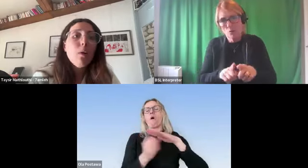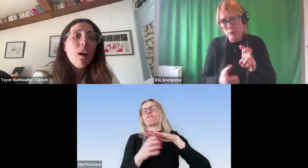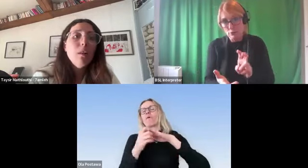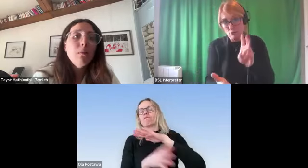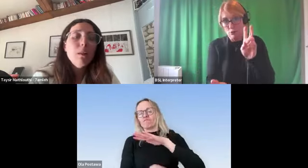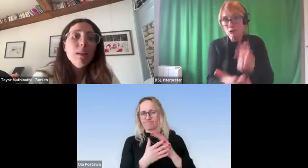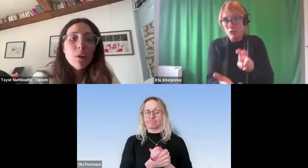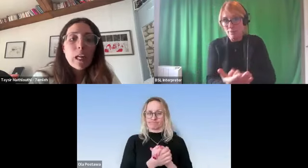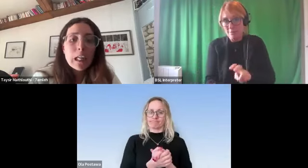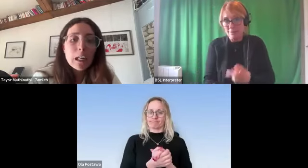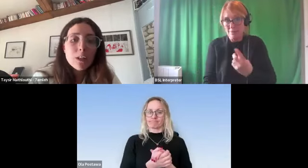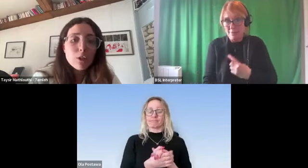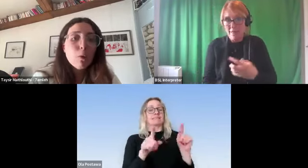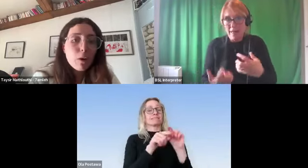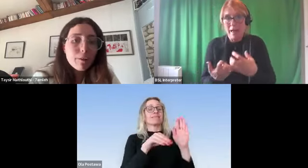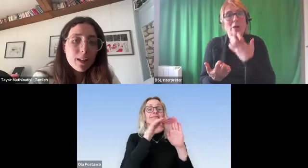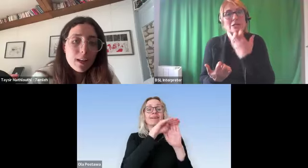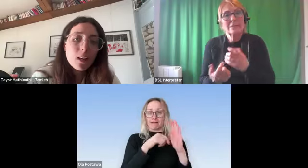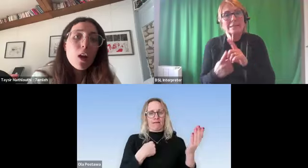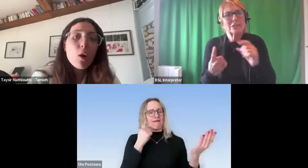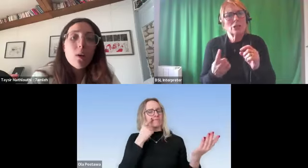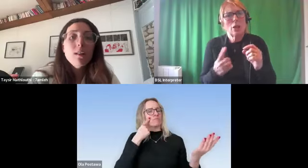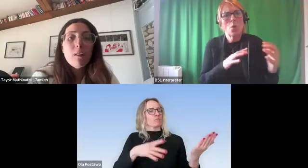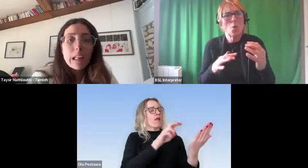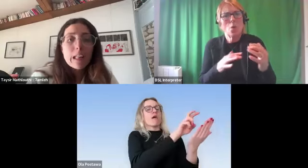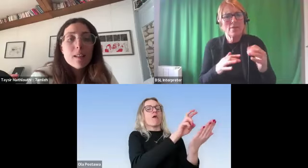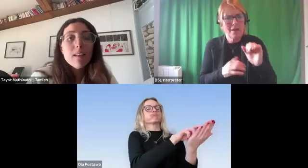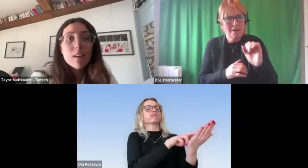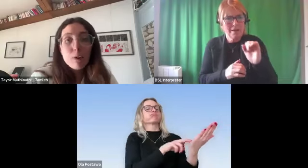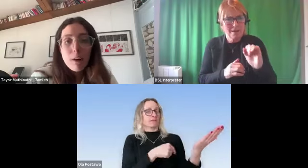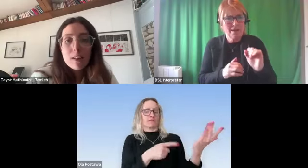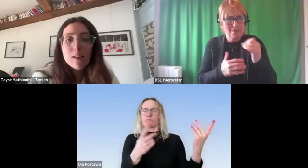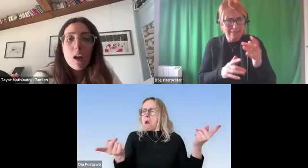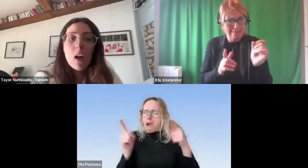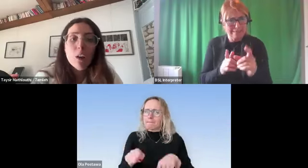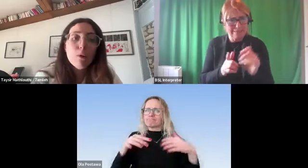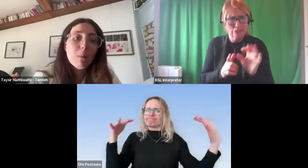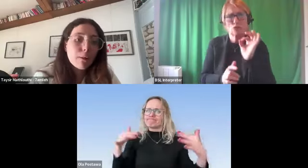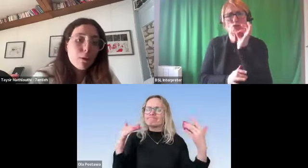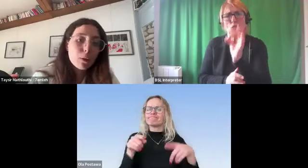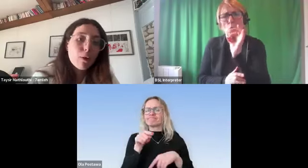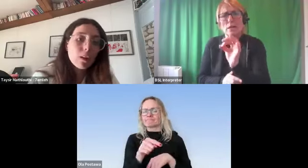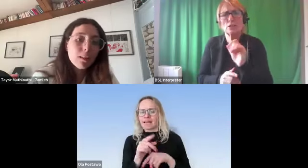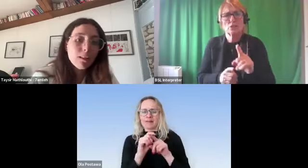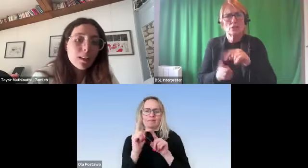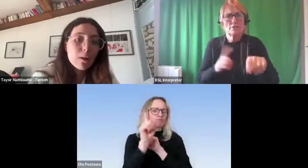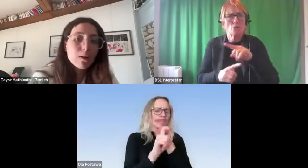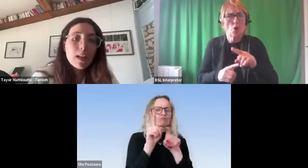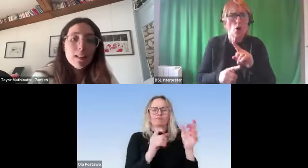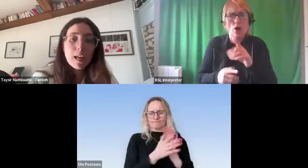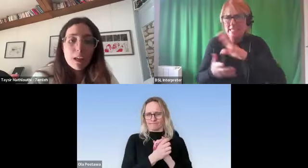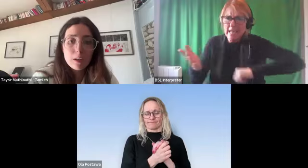documented how the Israeli Digital Warfare Desk was directly sending requests to the platforms for